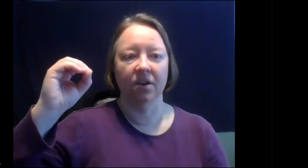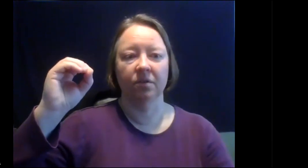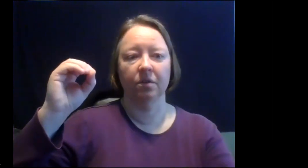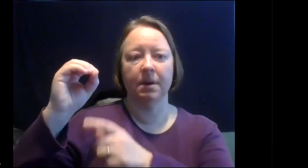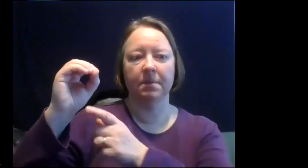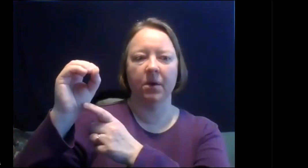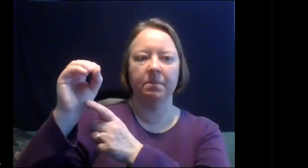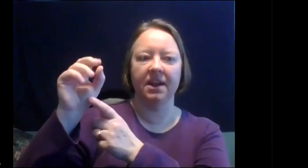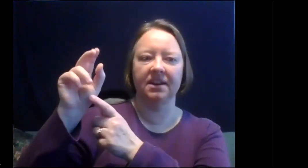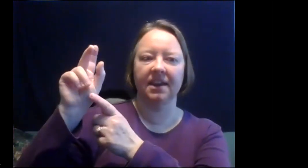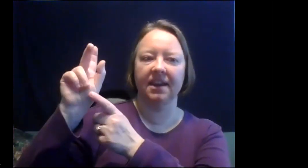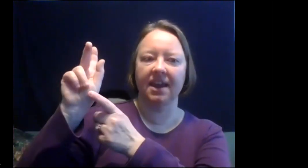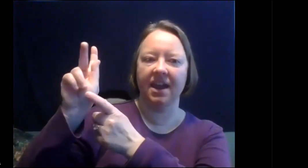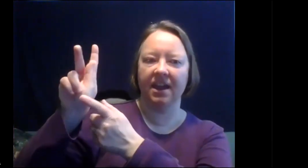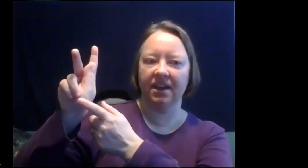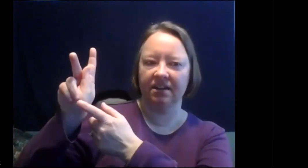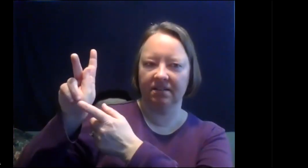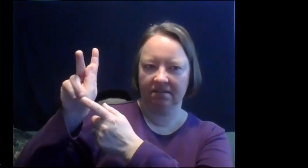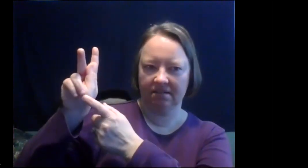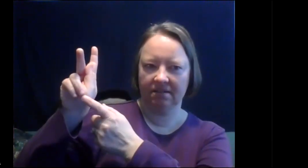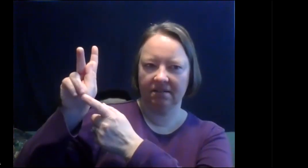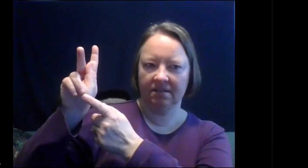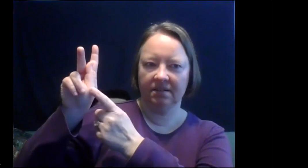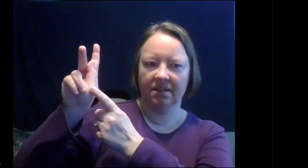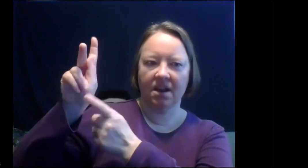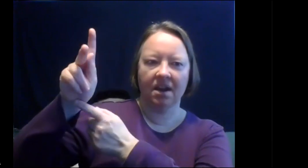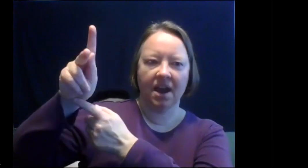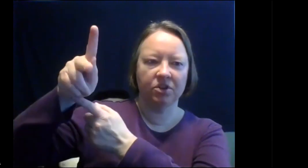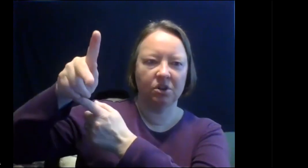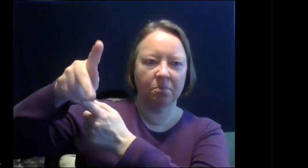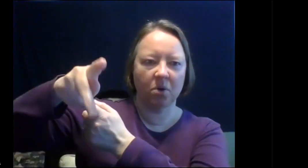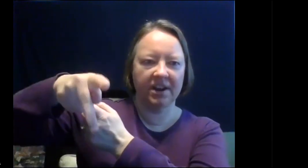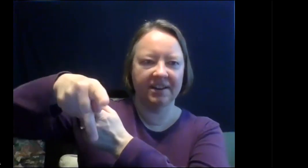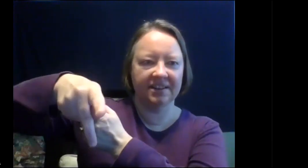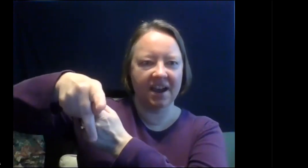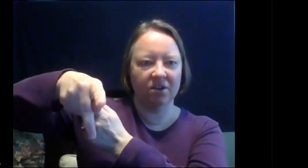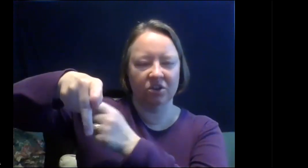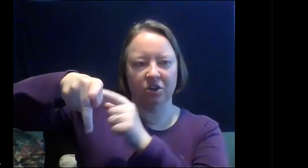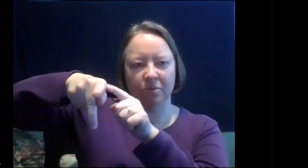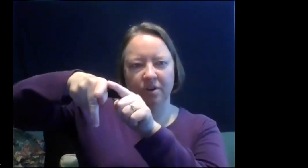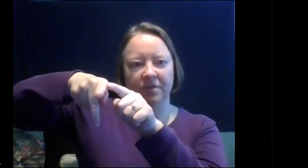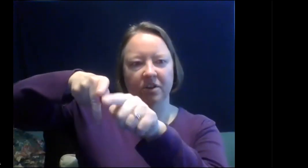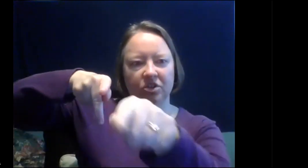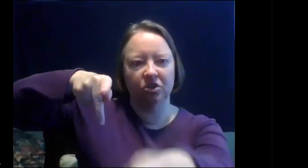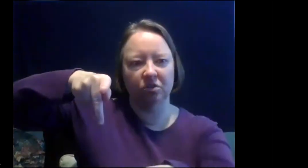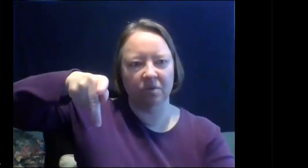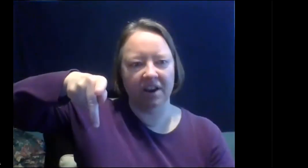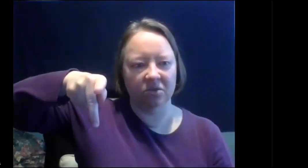Now, remember how we made K? I want you to point it down so your pointer finger is shooting right